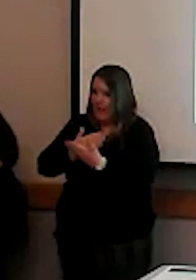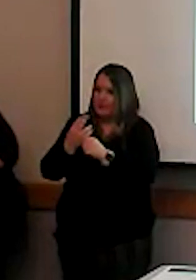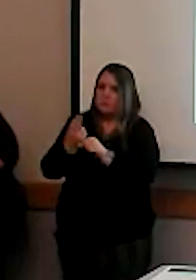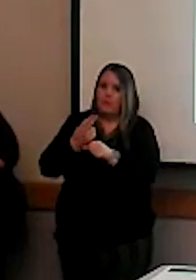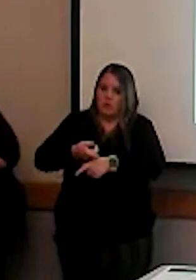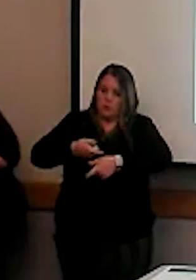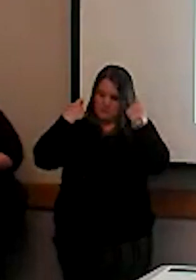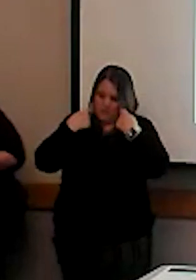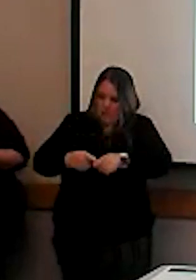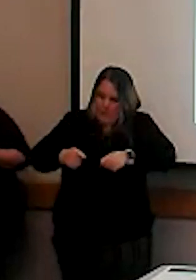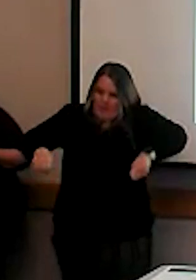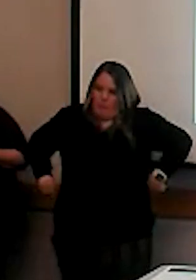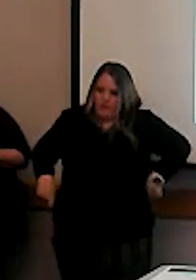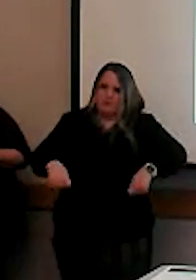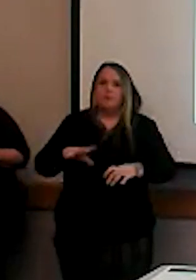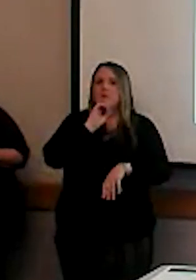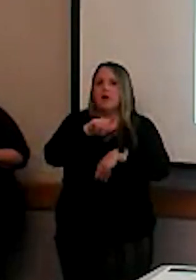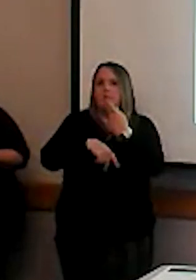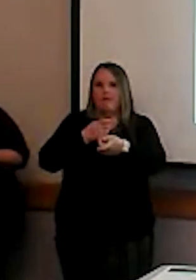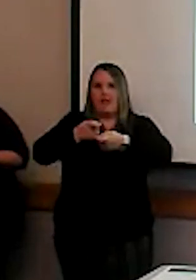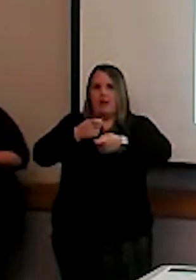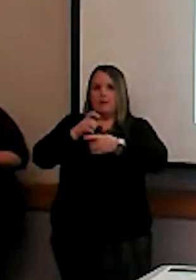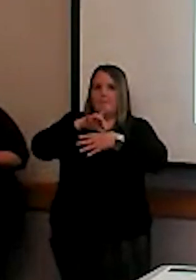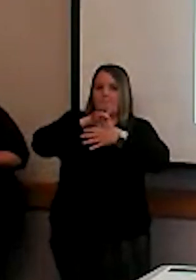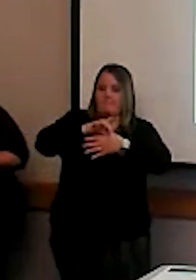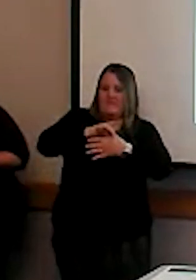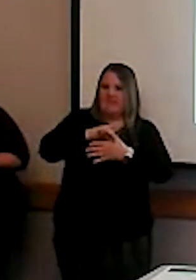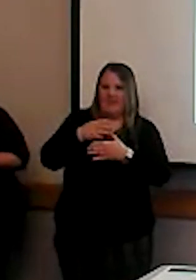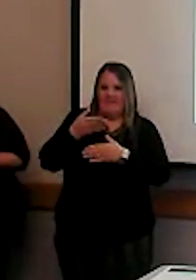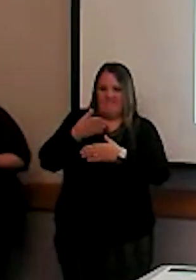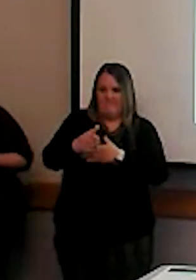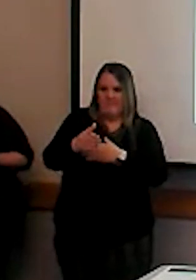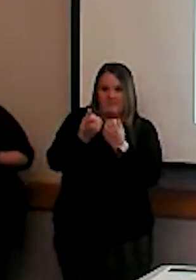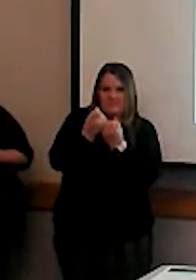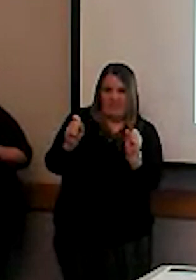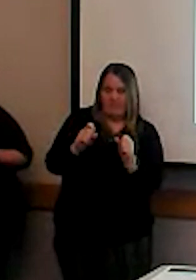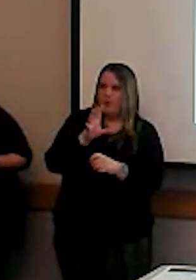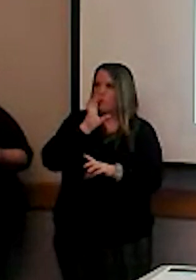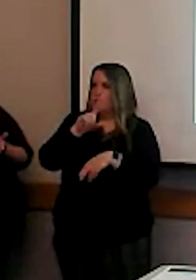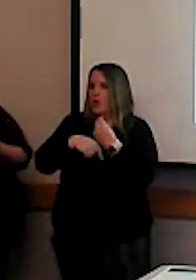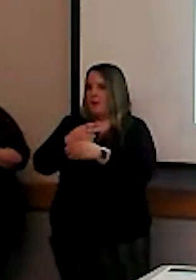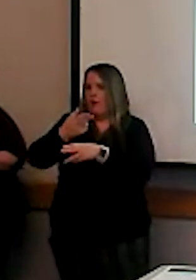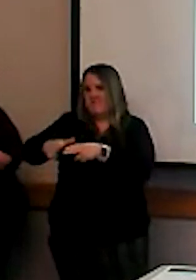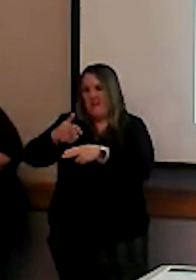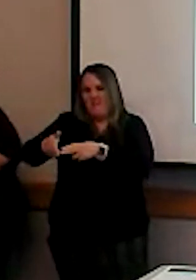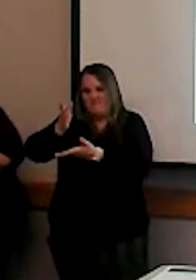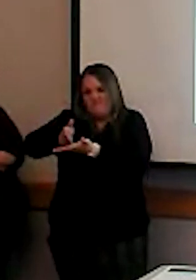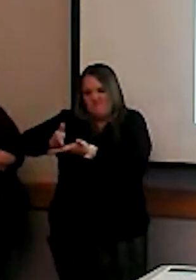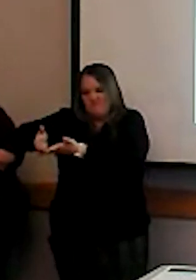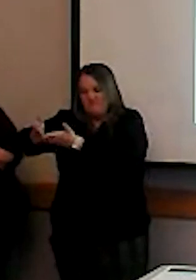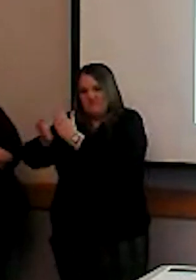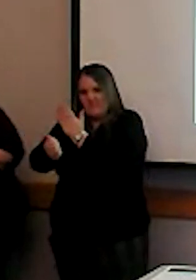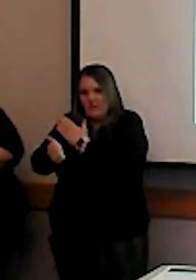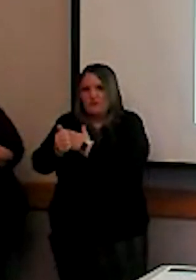talk about how to handle meat and fish safely. We talk about knife skills and other equipment and using